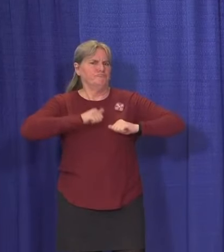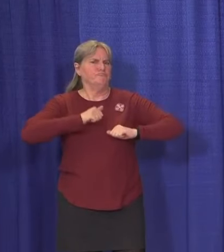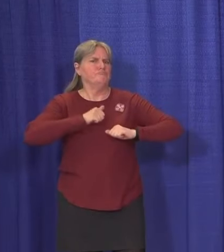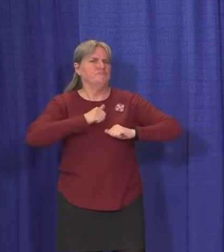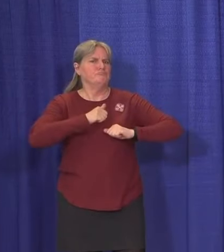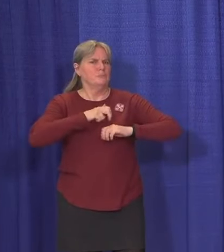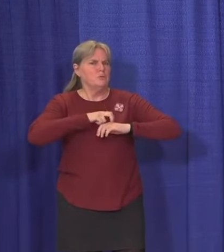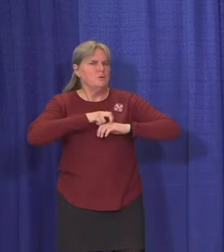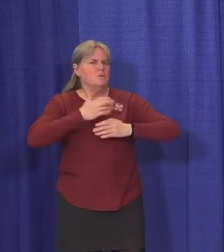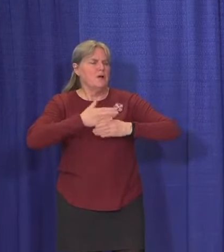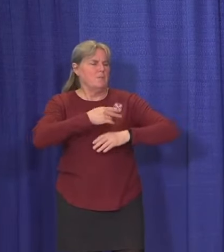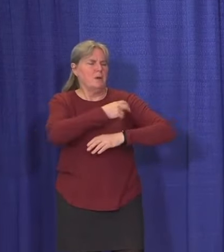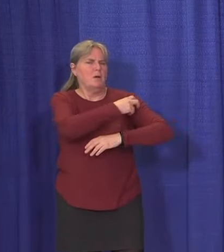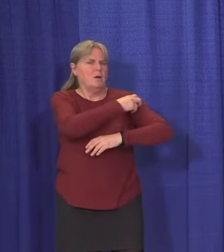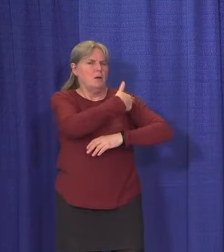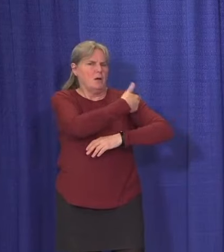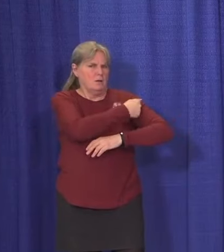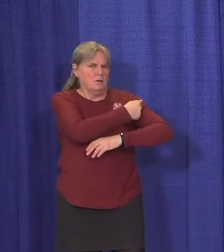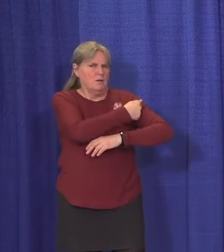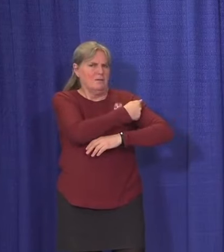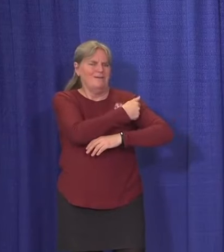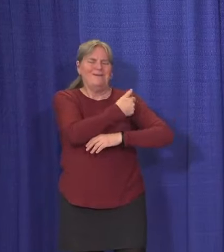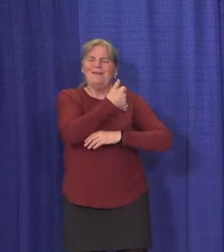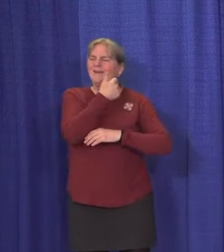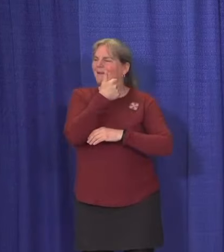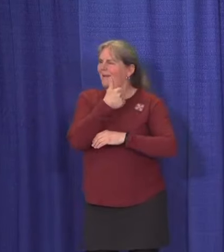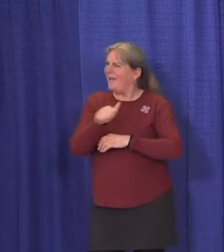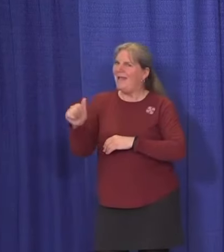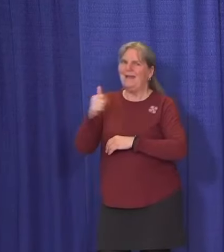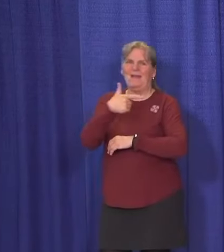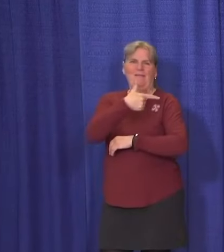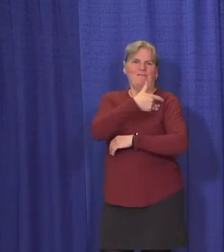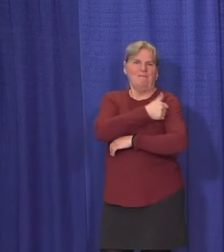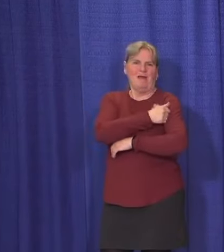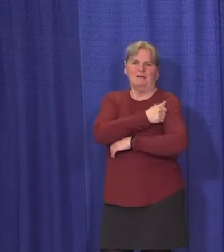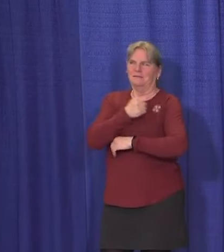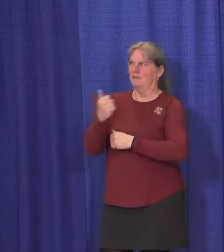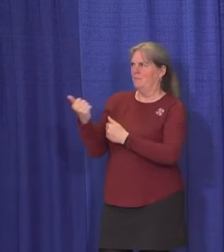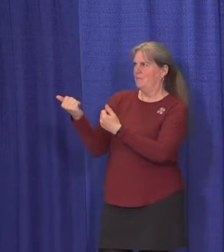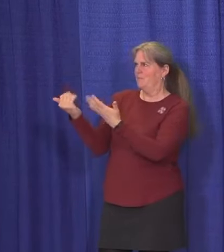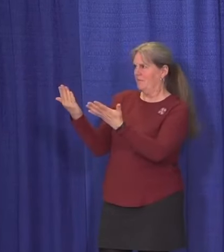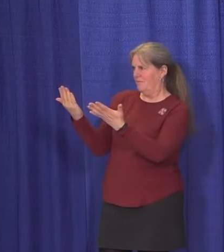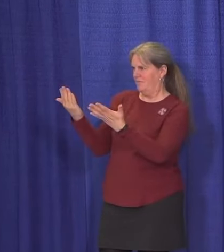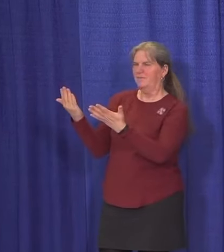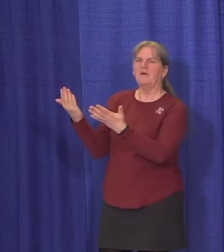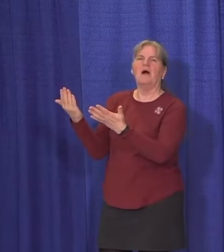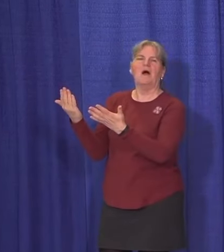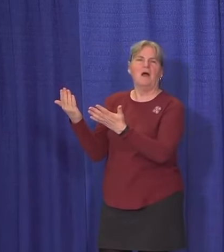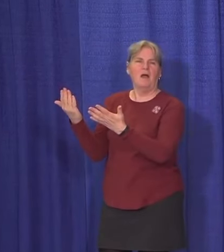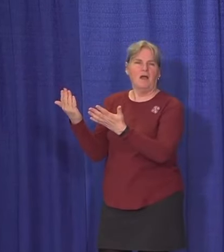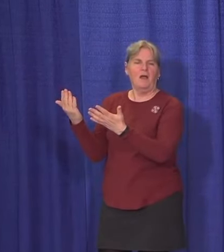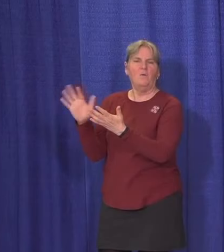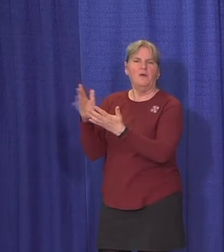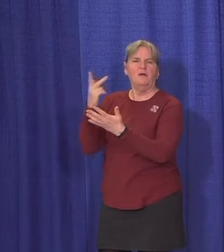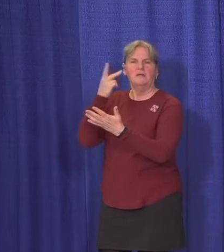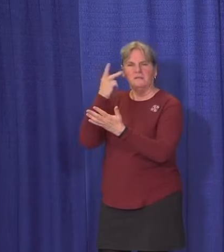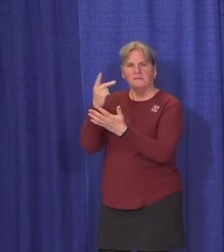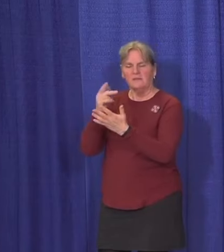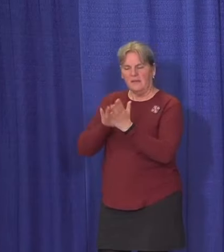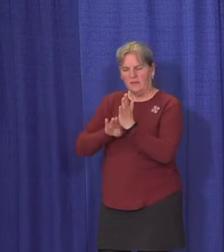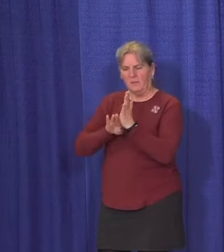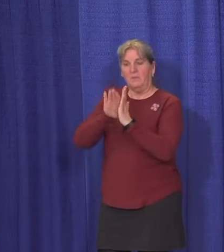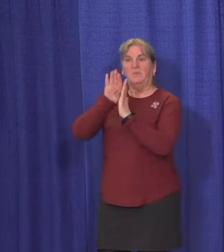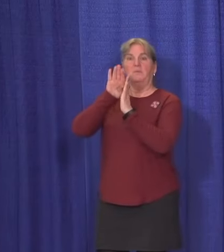any vaccine campaign, you will always get a rapidly increasing slope, especially with in an